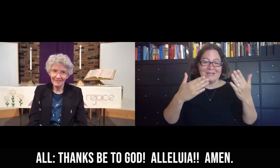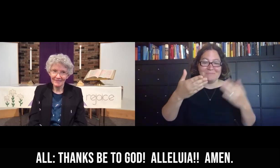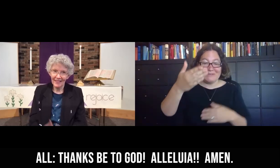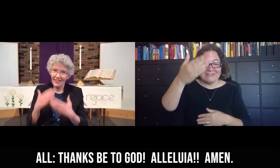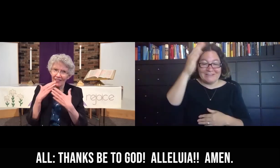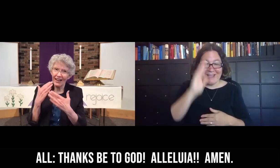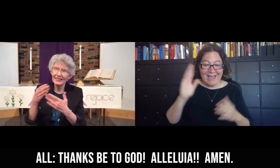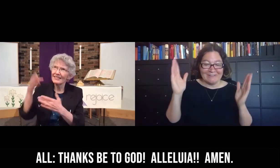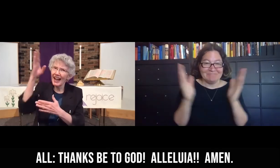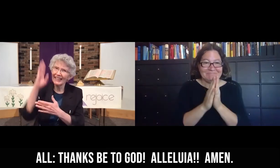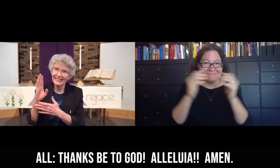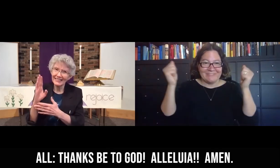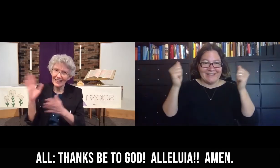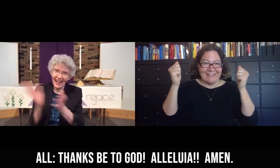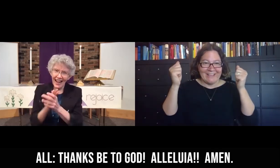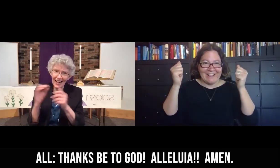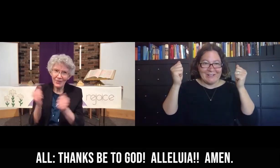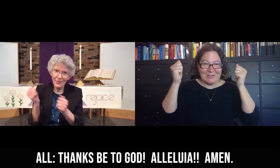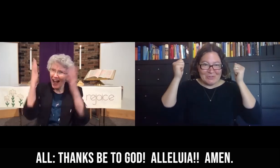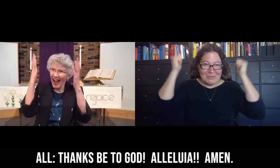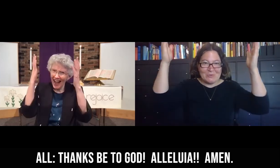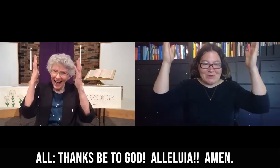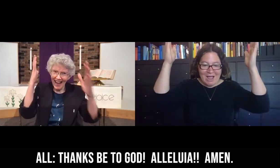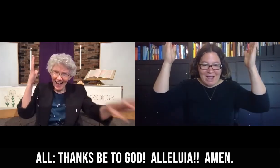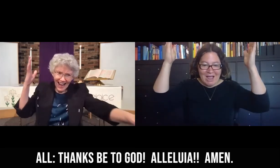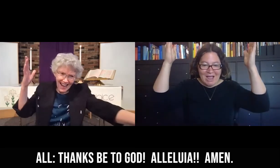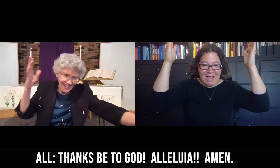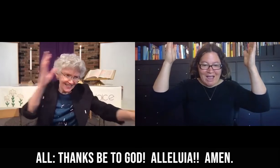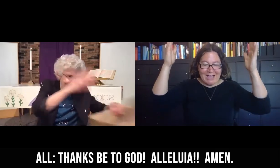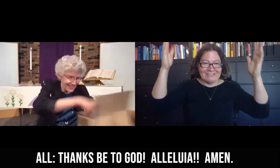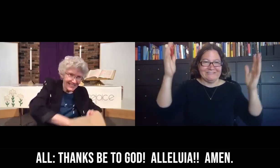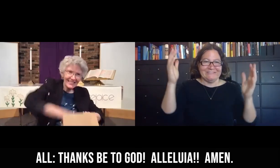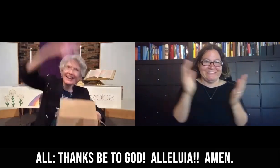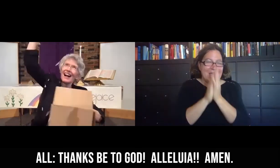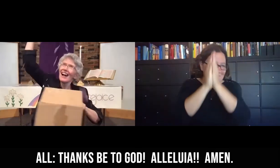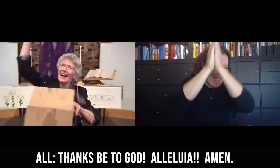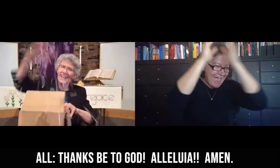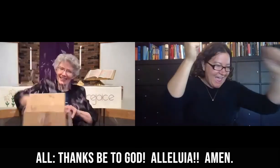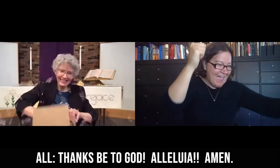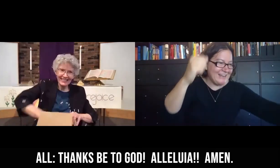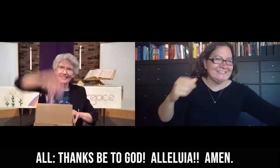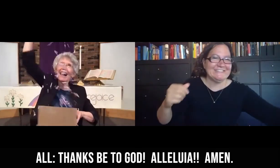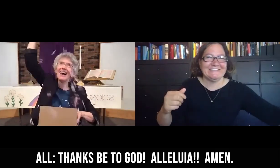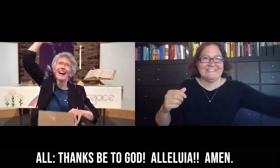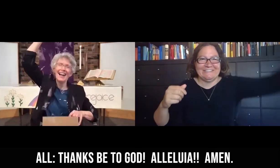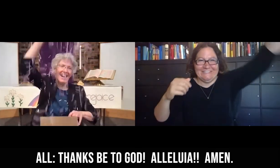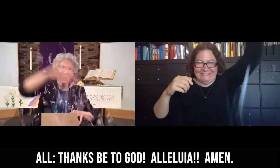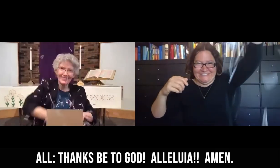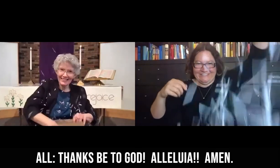together, let us say, thanks be to God. Alleluia. Amen.